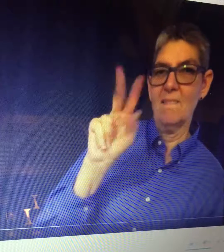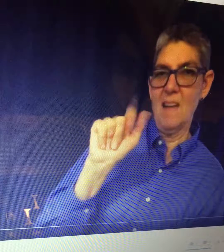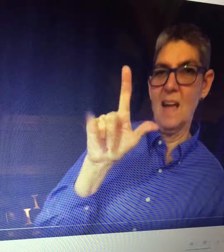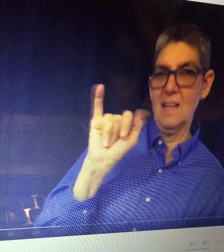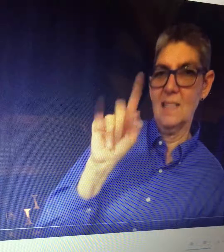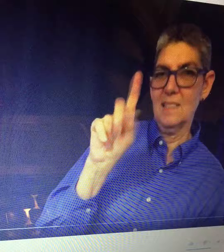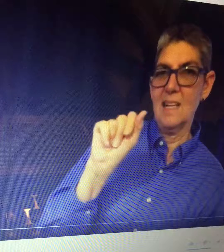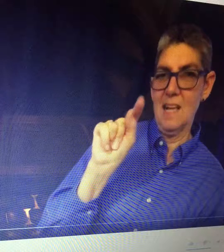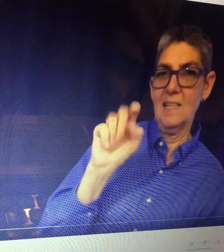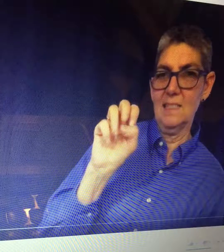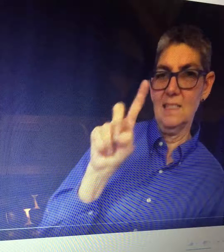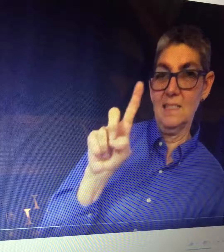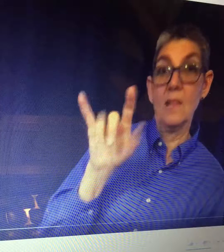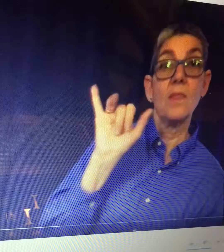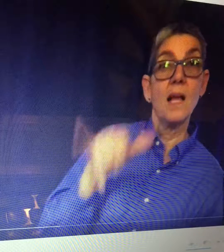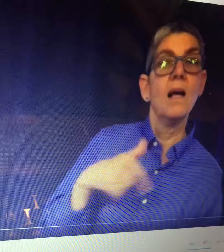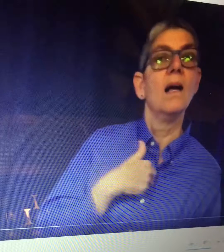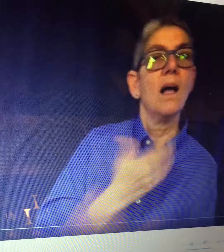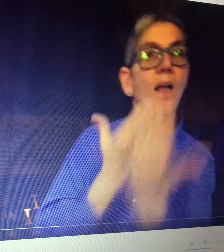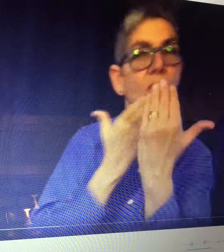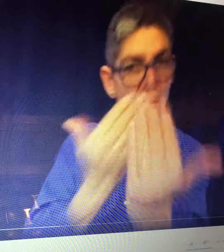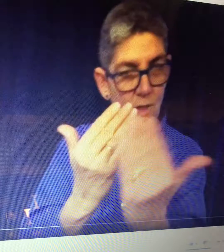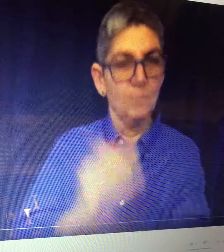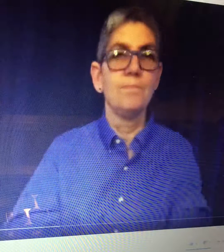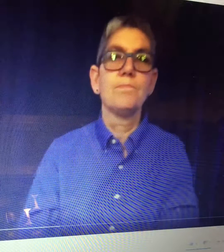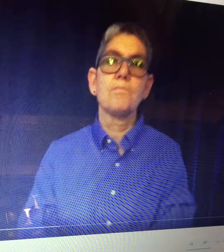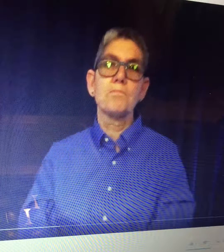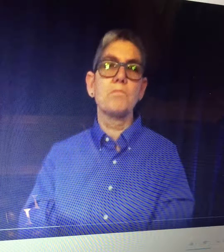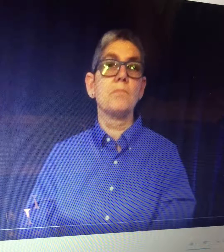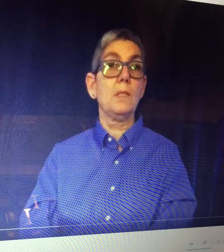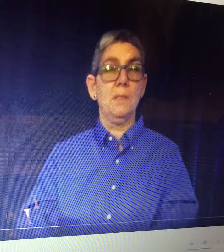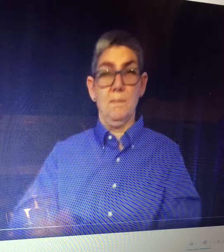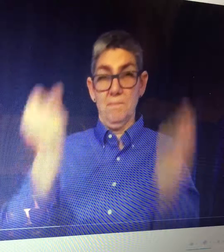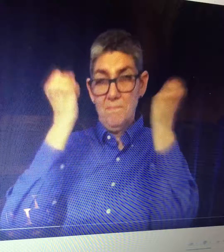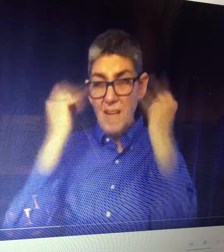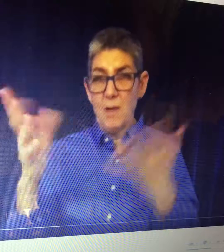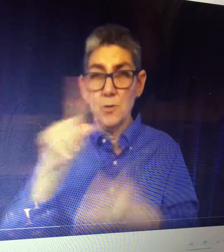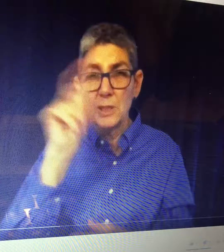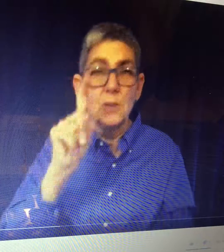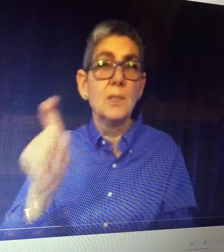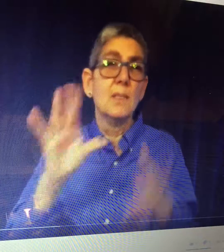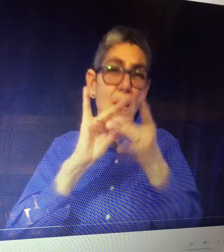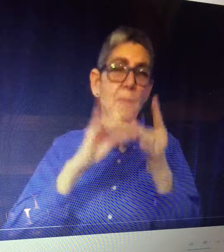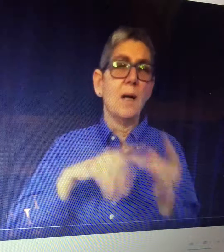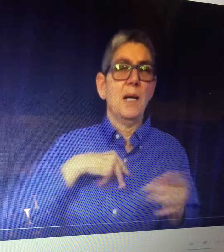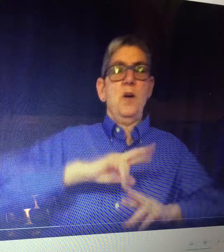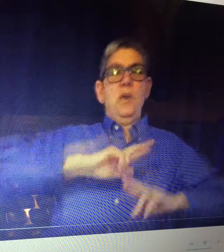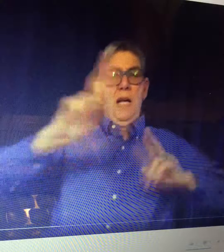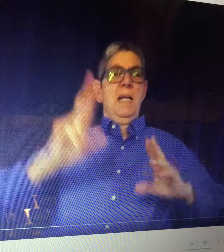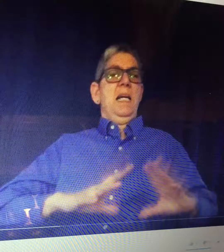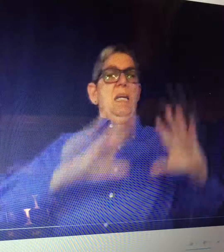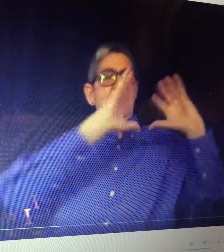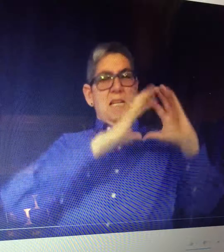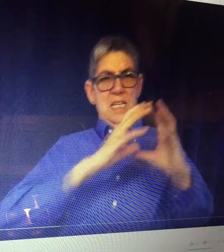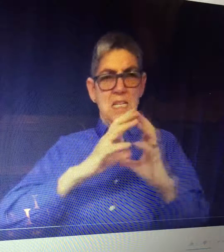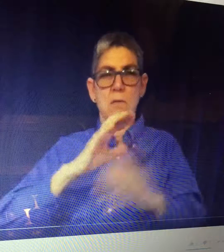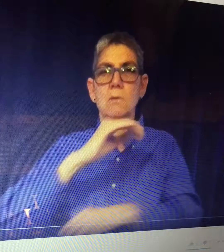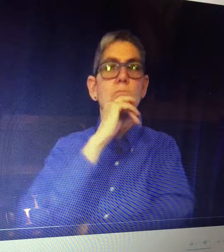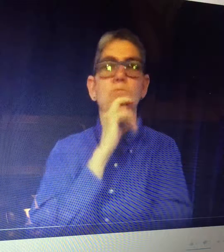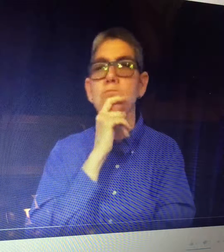I felt the same. I felt validated as well. For that, I thank you. So many of you all asked the question on this